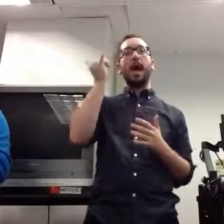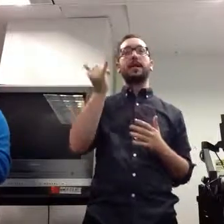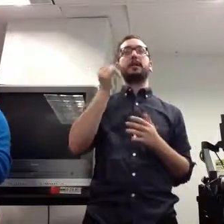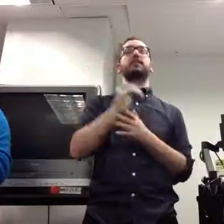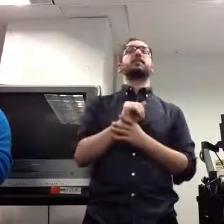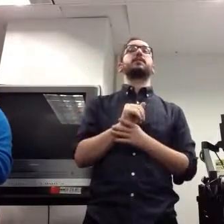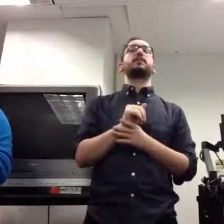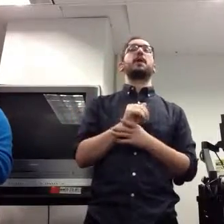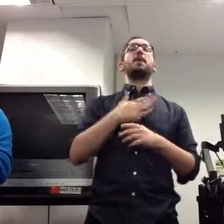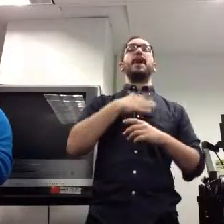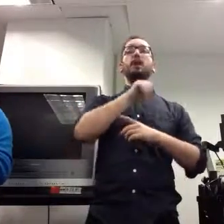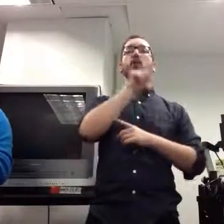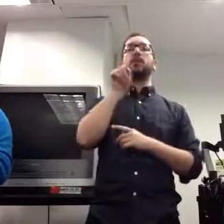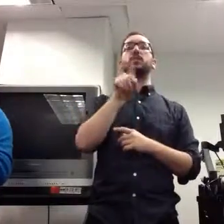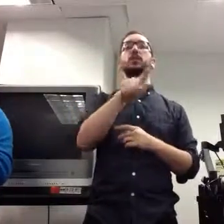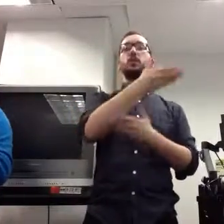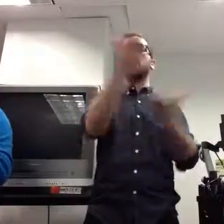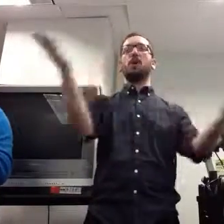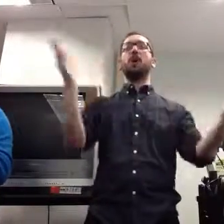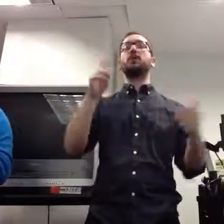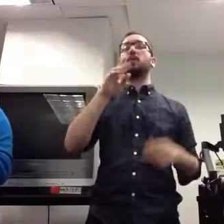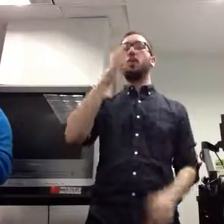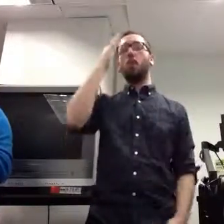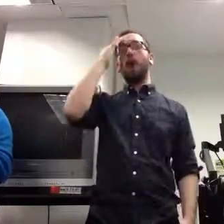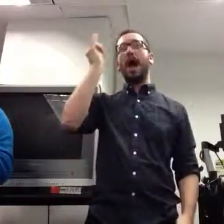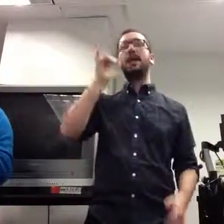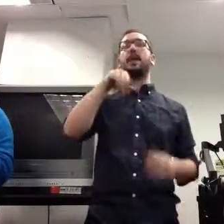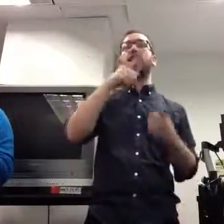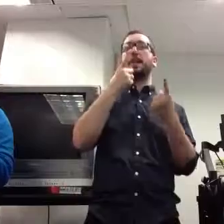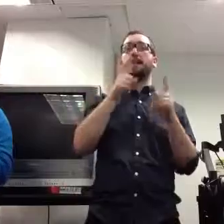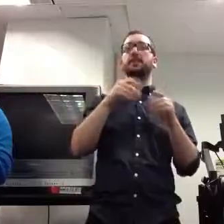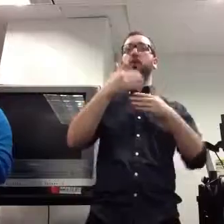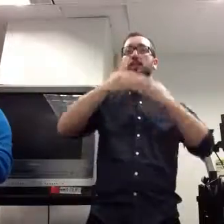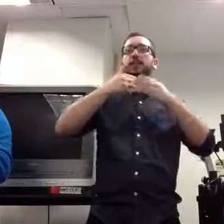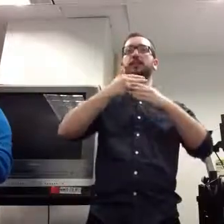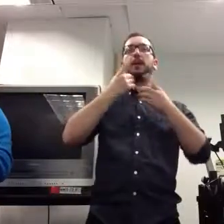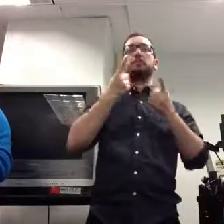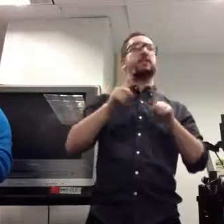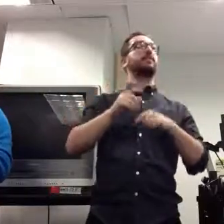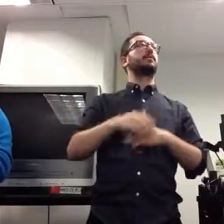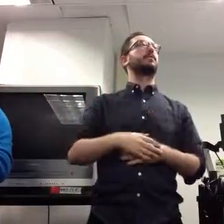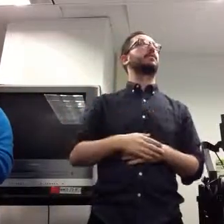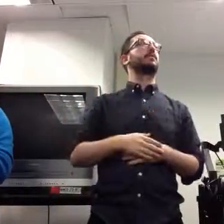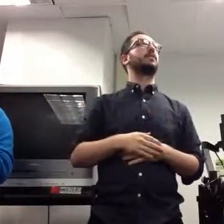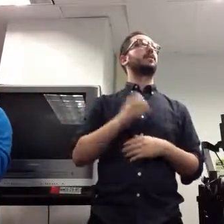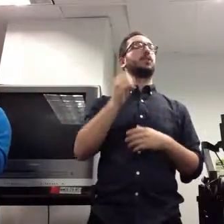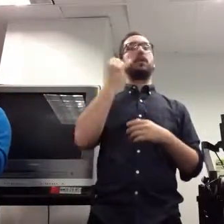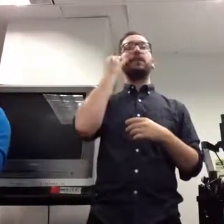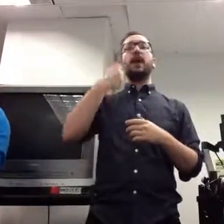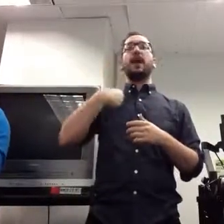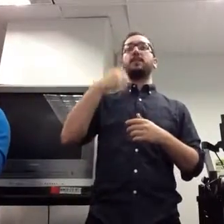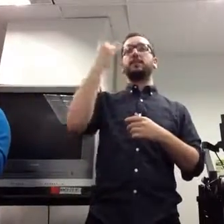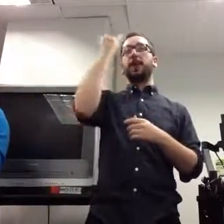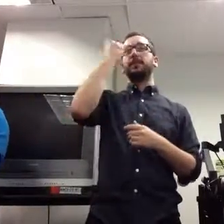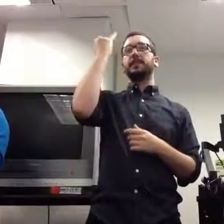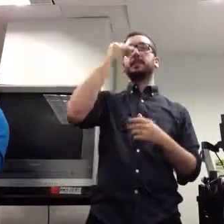This is my question I posed to you now. TJ, what do you think? If I take this Pepsi can, and right now, I can pick it up and feel it, and it's got water on the outside of